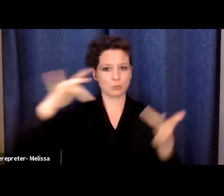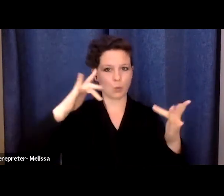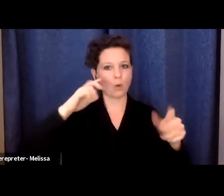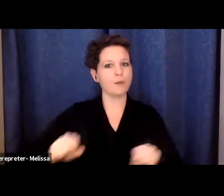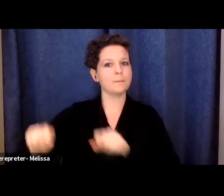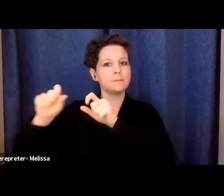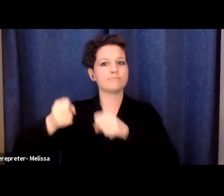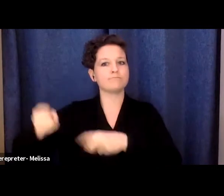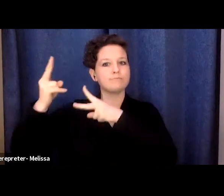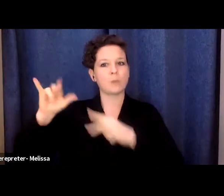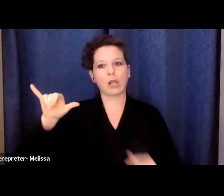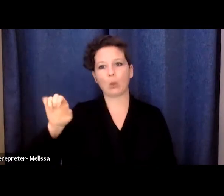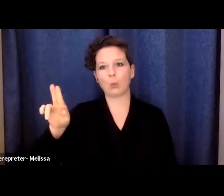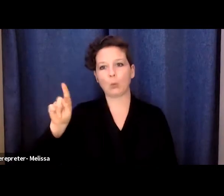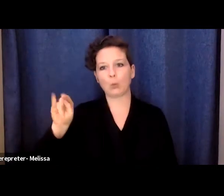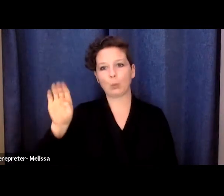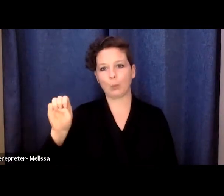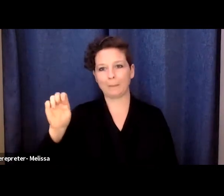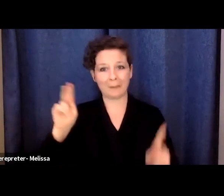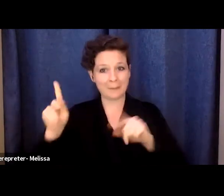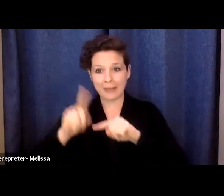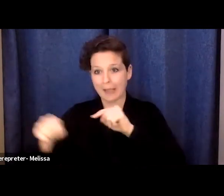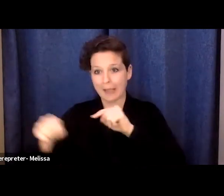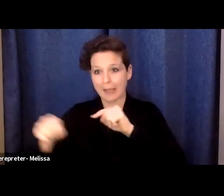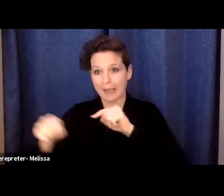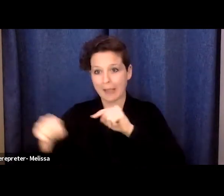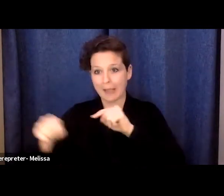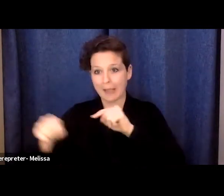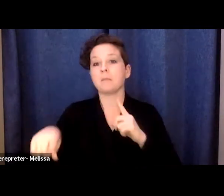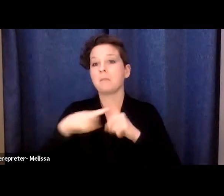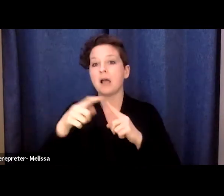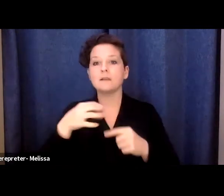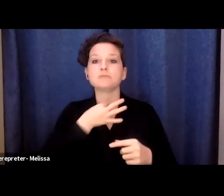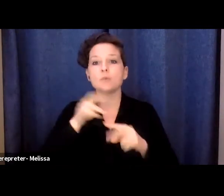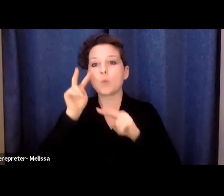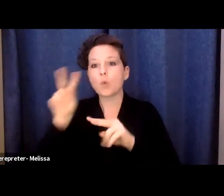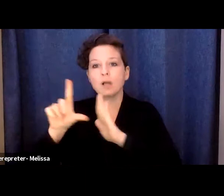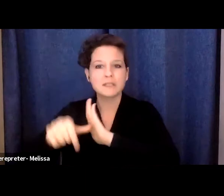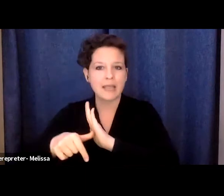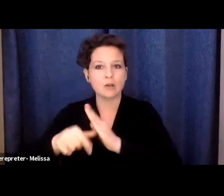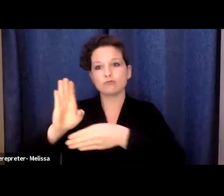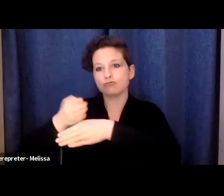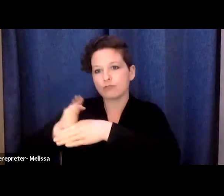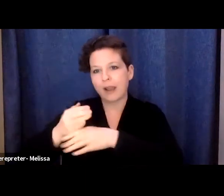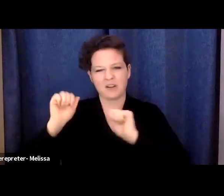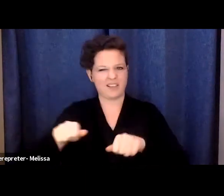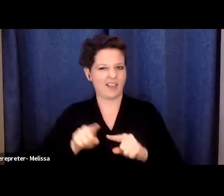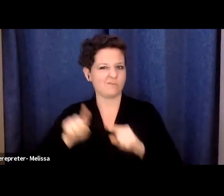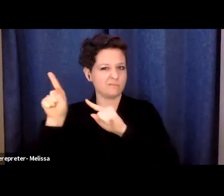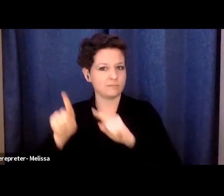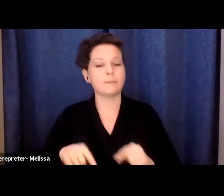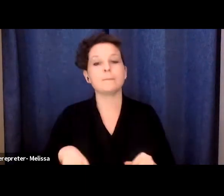to attend tonight, or if you want to rewatch or share the tour with anyone. And we also have